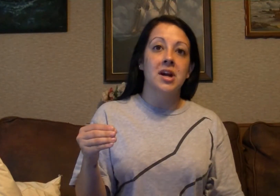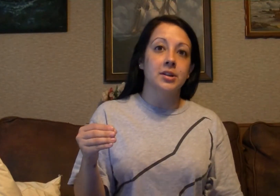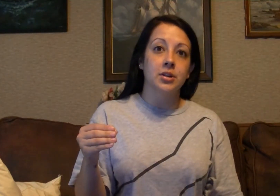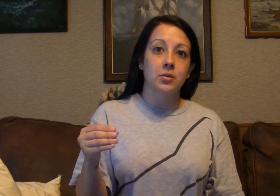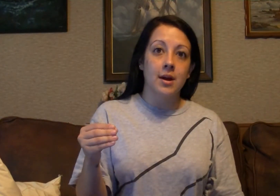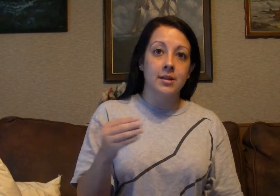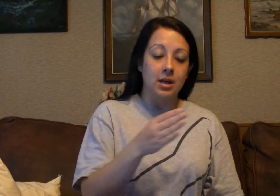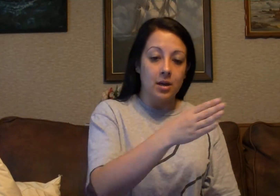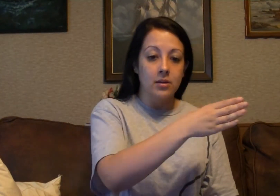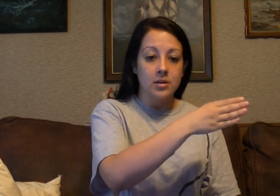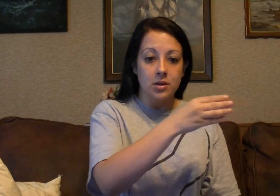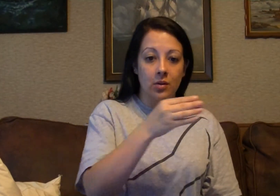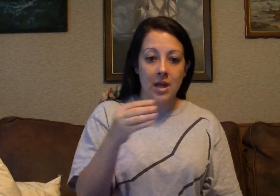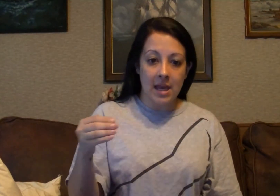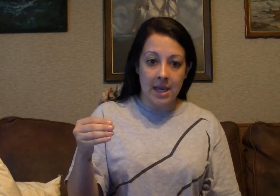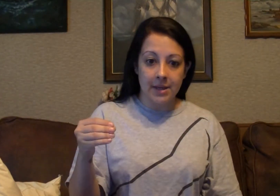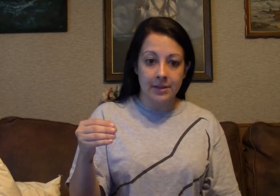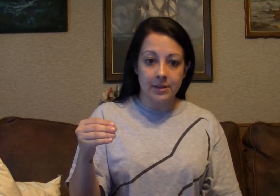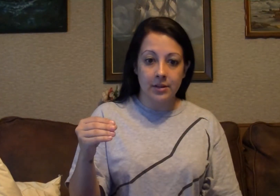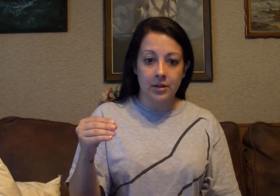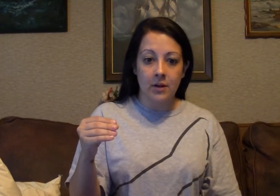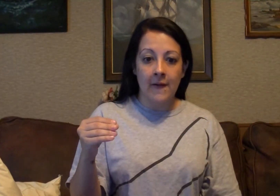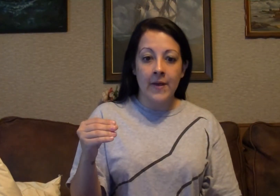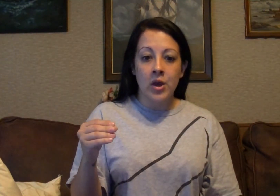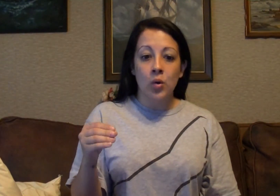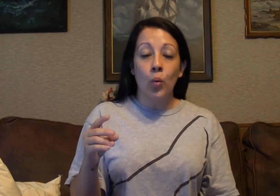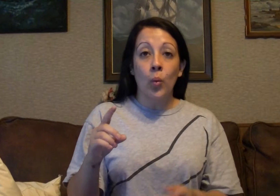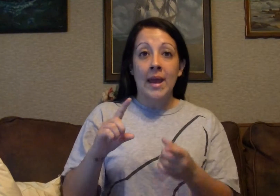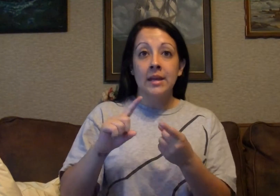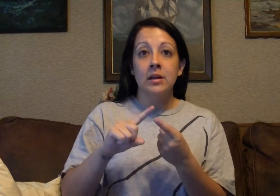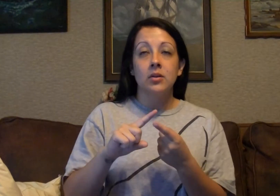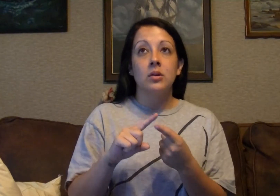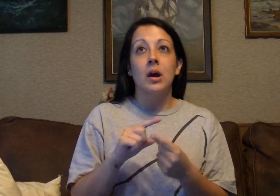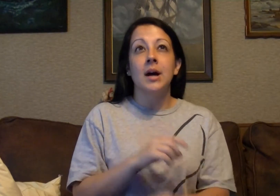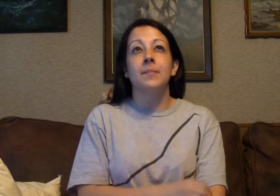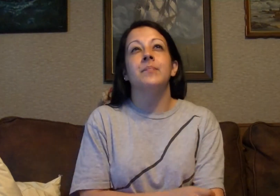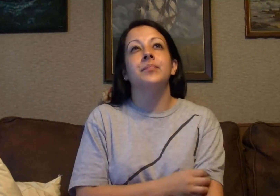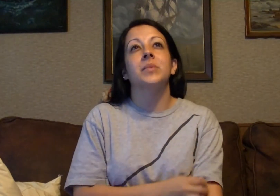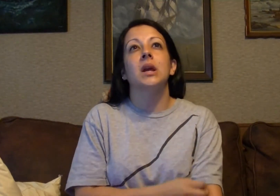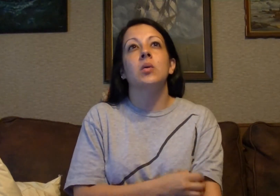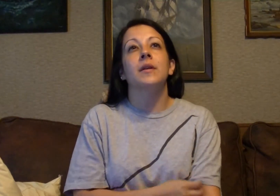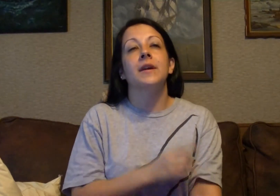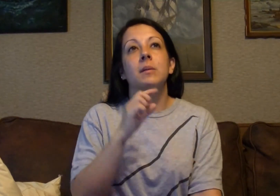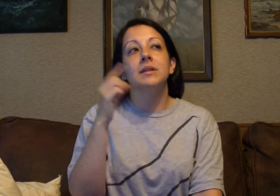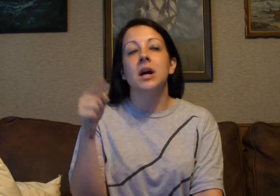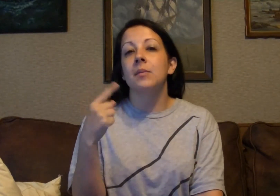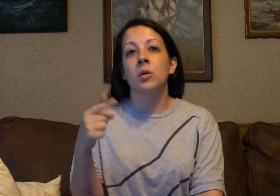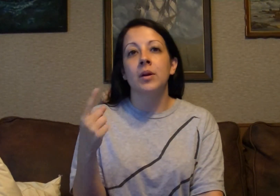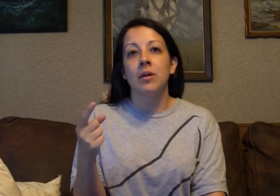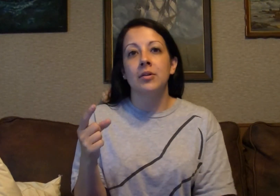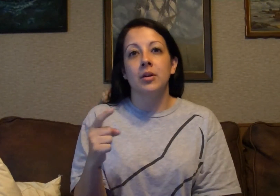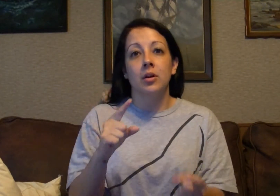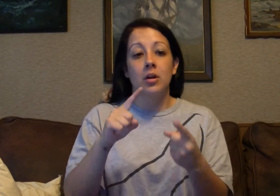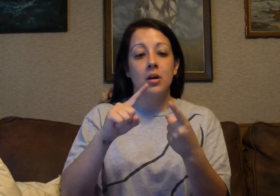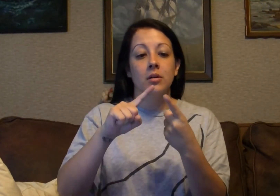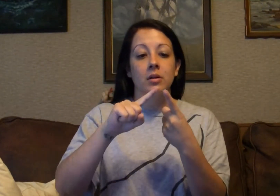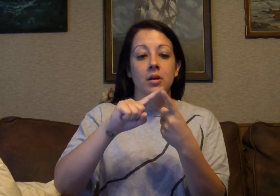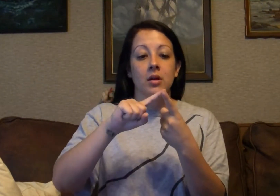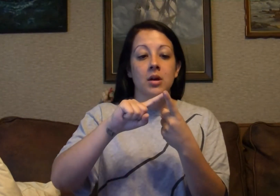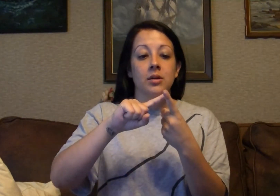drags to your right side. So, and when, you want to think about time going around on a clock. So